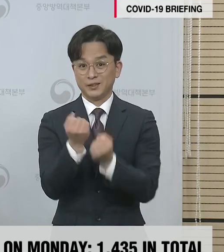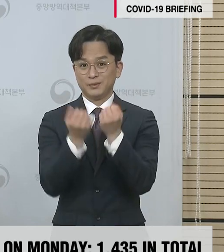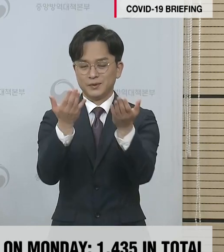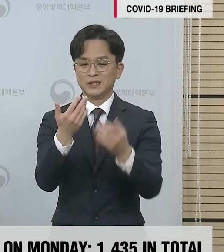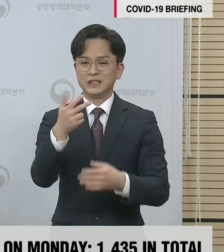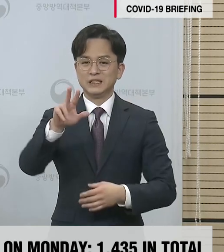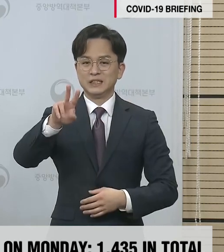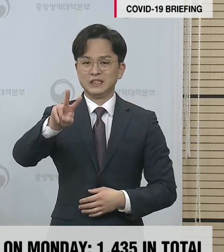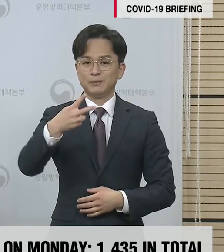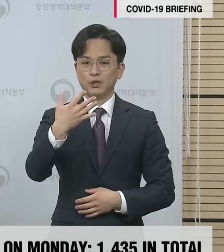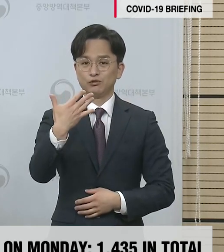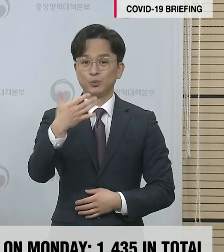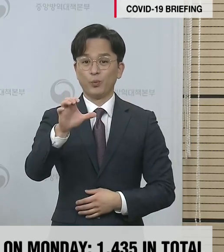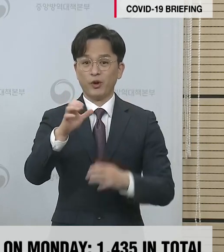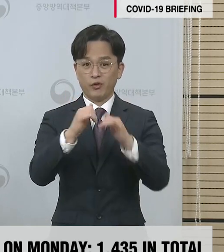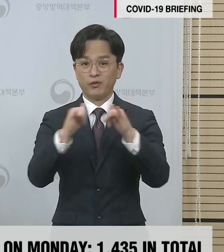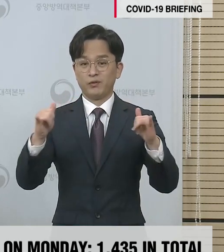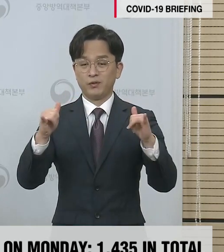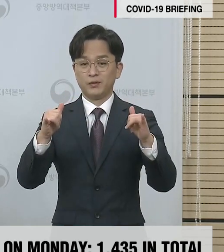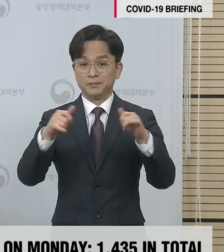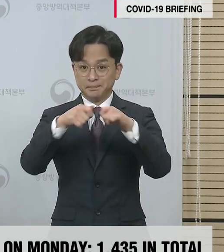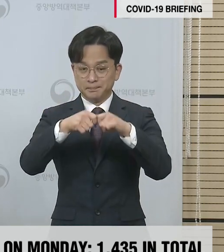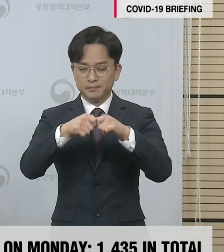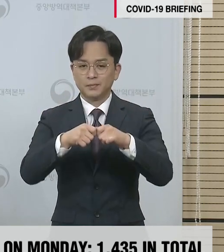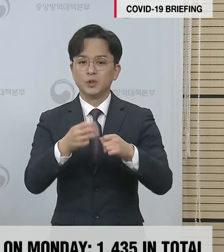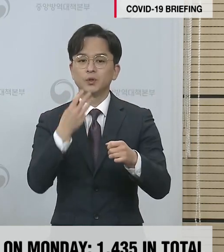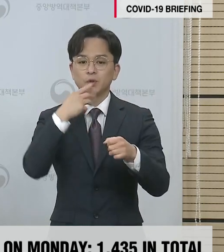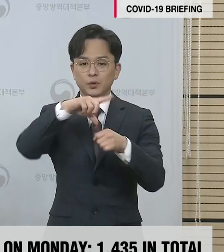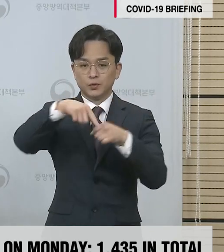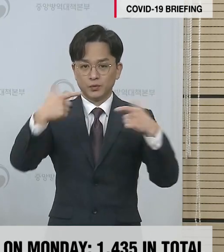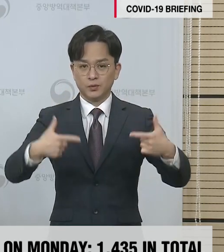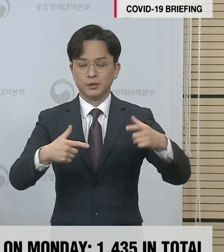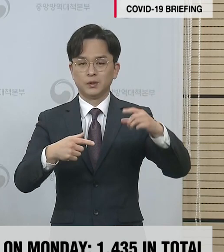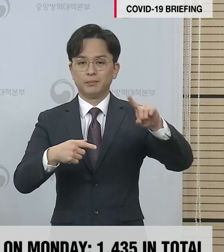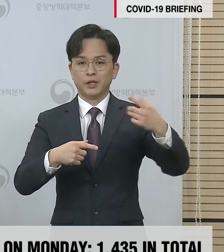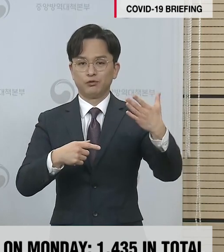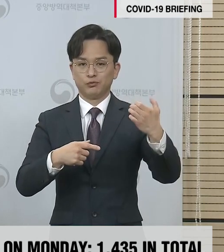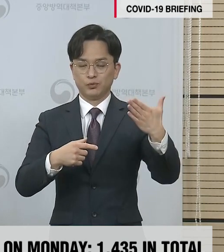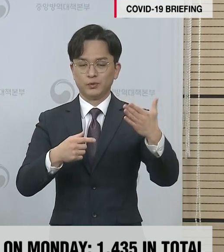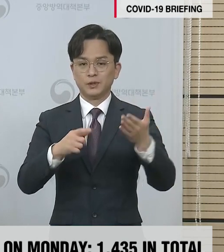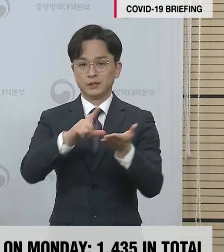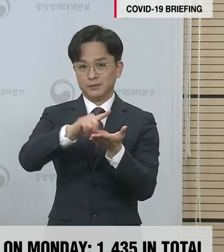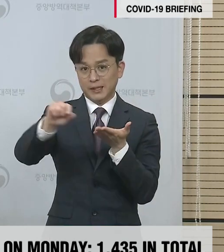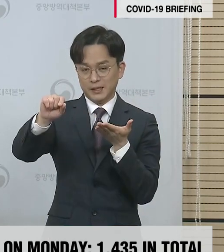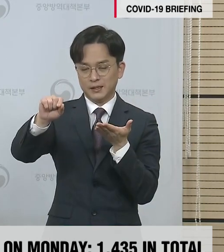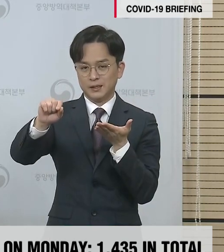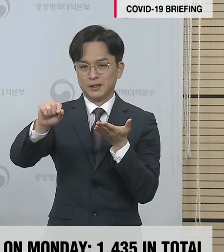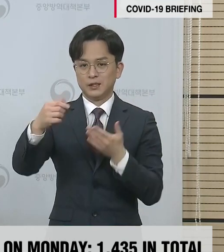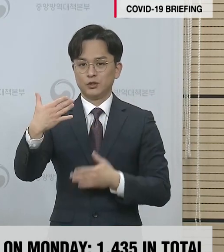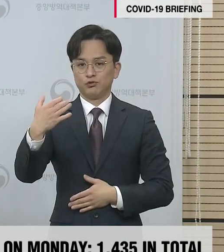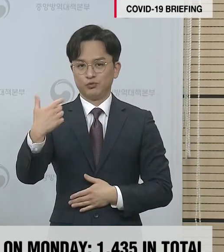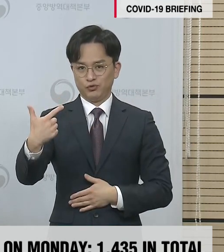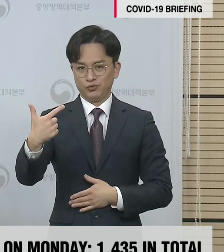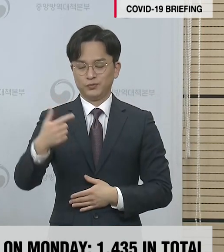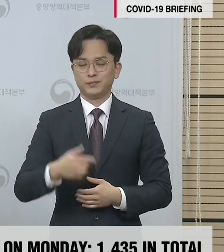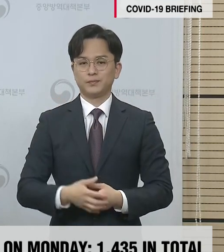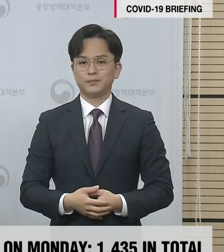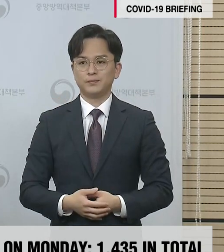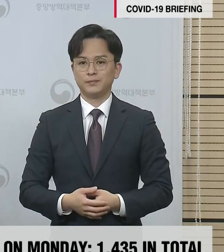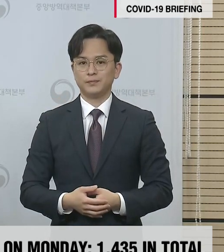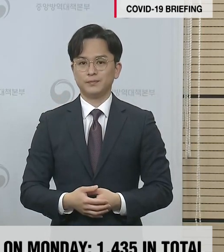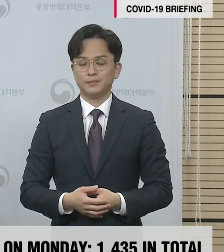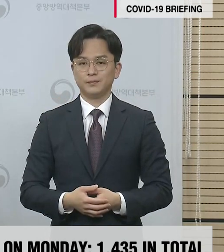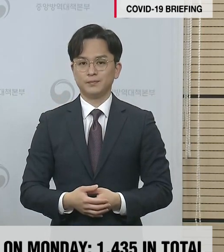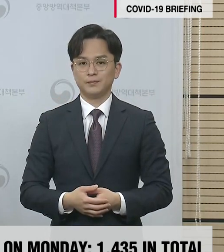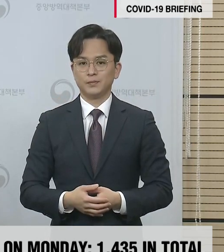Nationwide, we see 295 new local infections, and by region, 199 reported in the metropolitan area, while 96 were